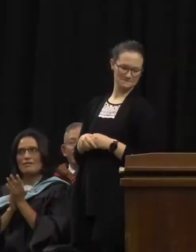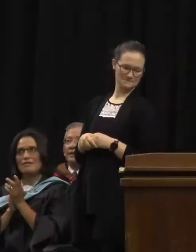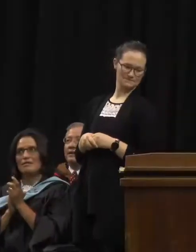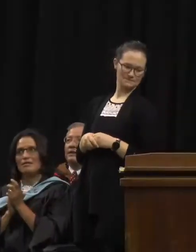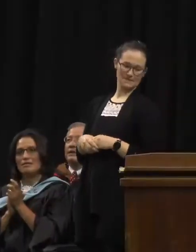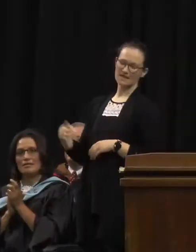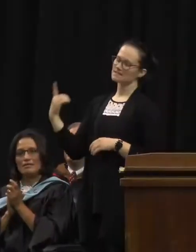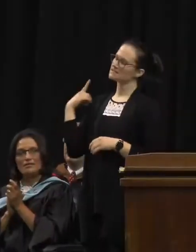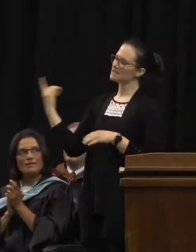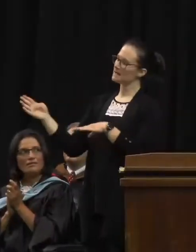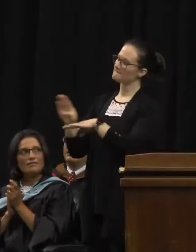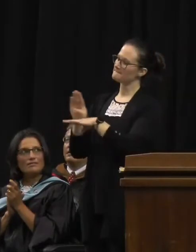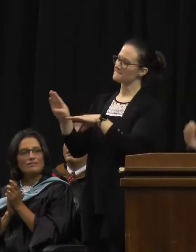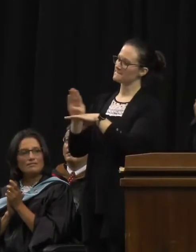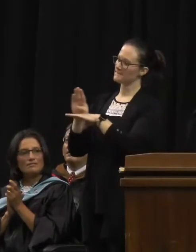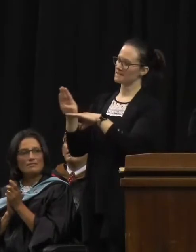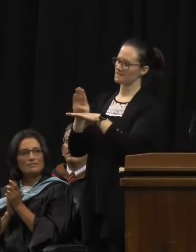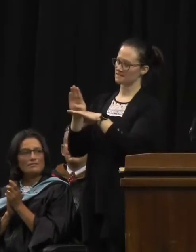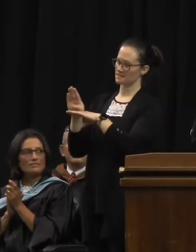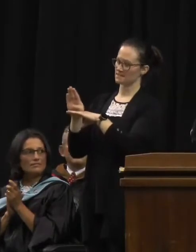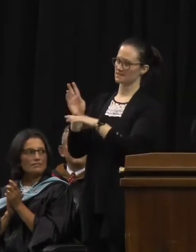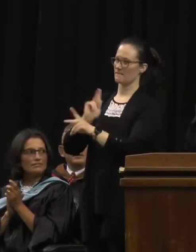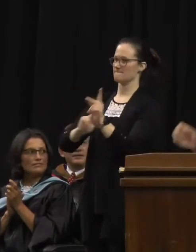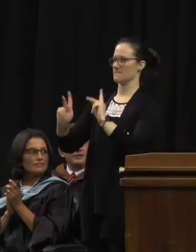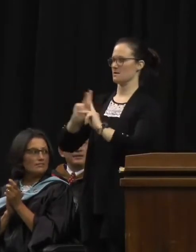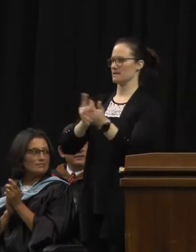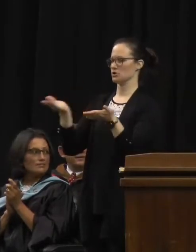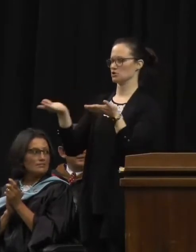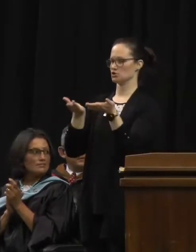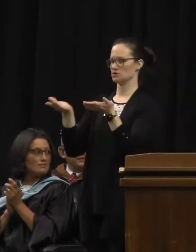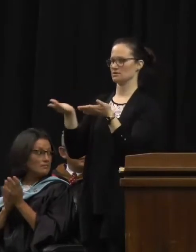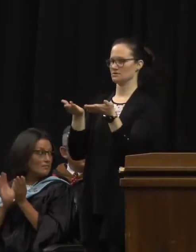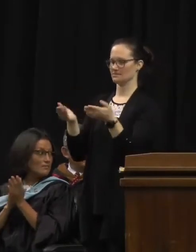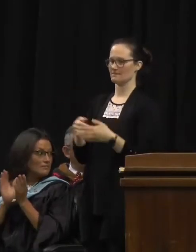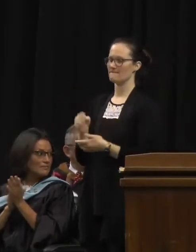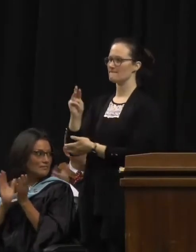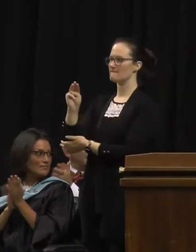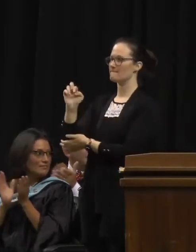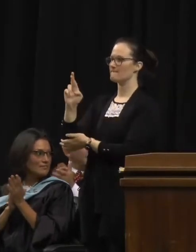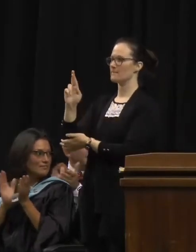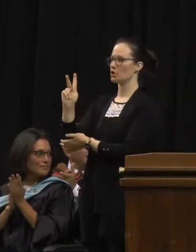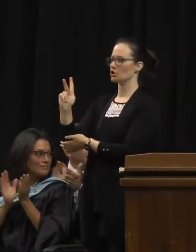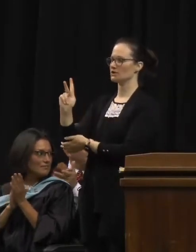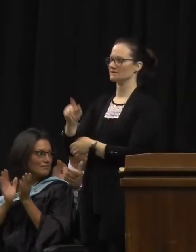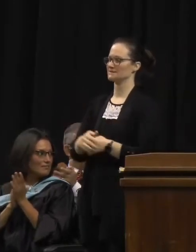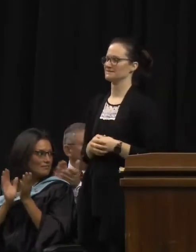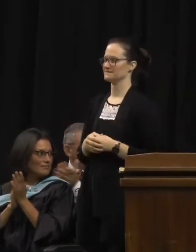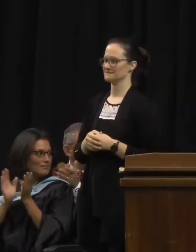The Dean of Business and Public Services, Mark Nunley.